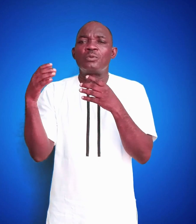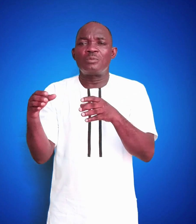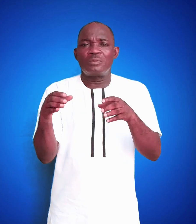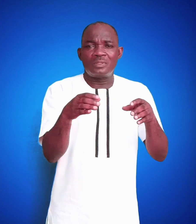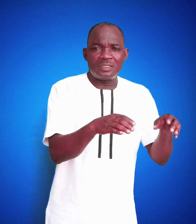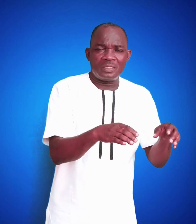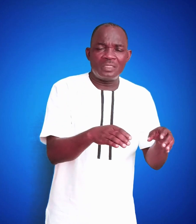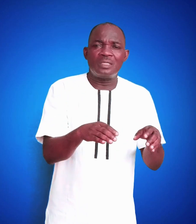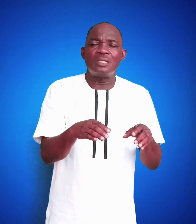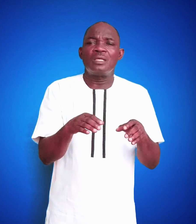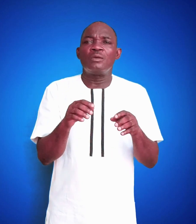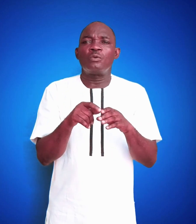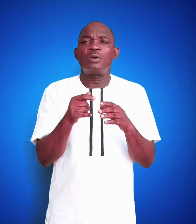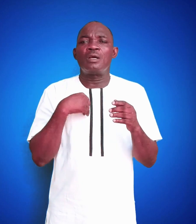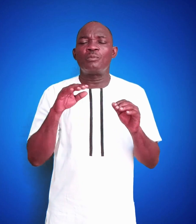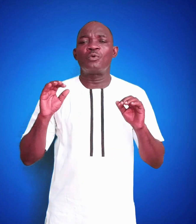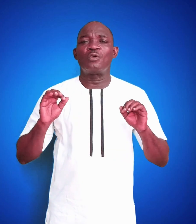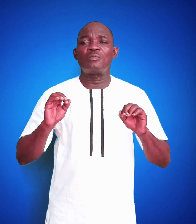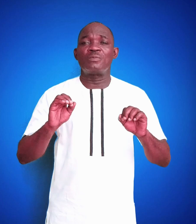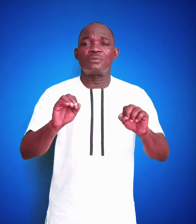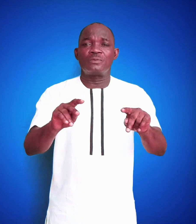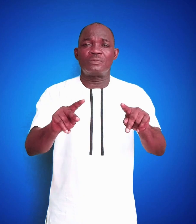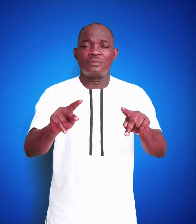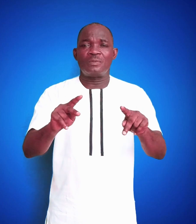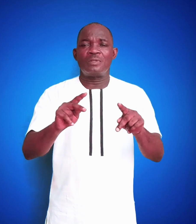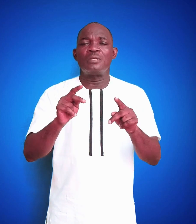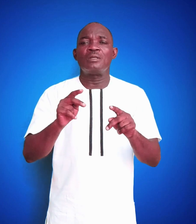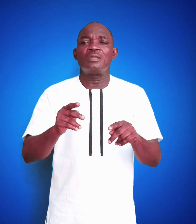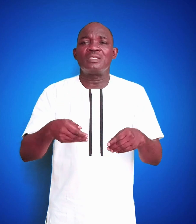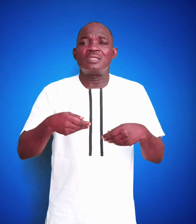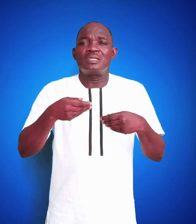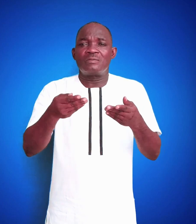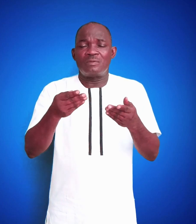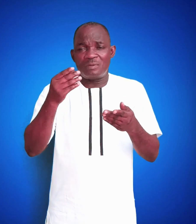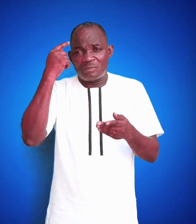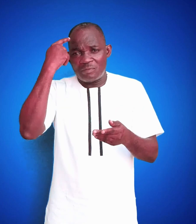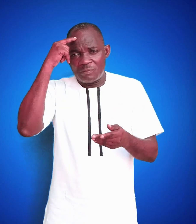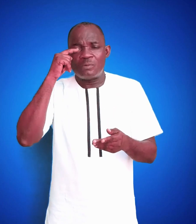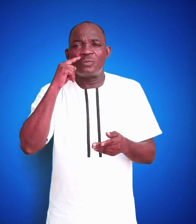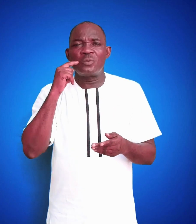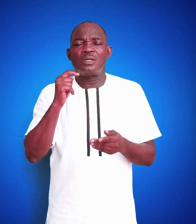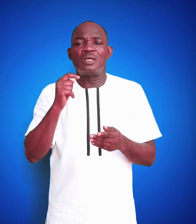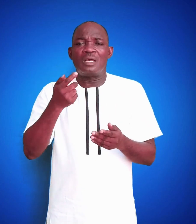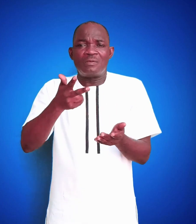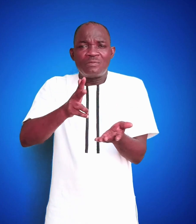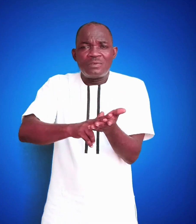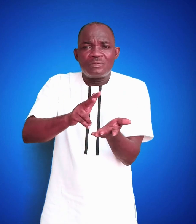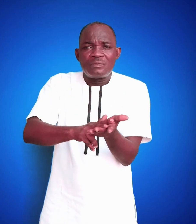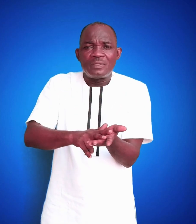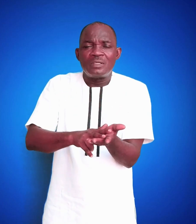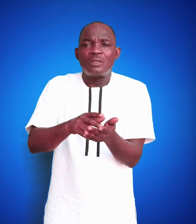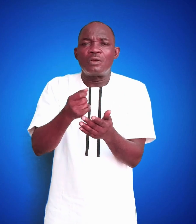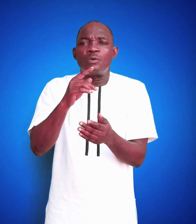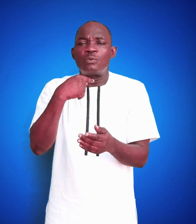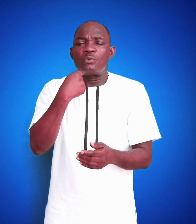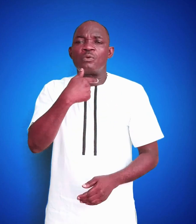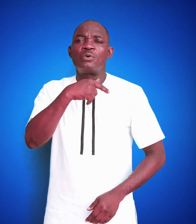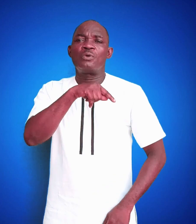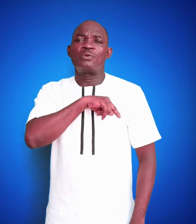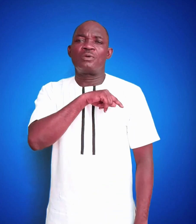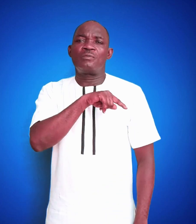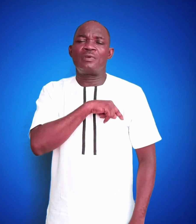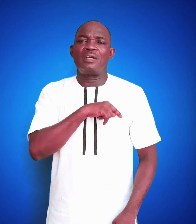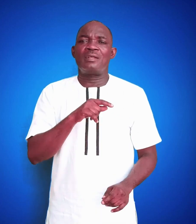communities and the opportunity provided for verification of the